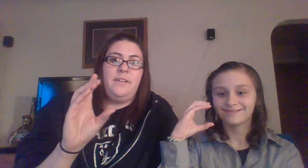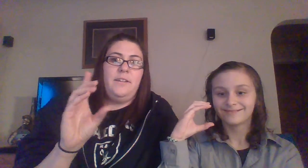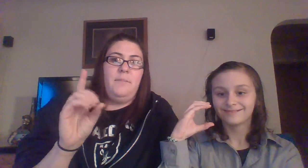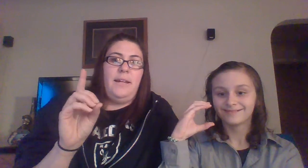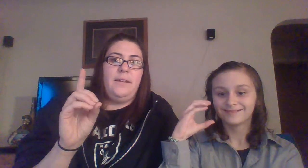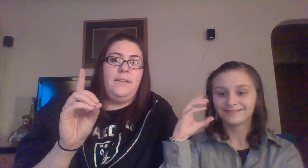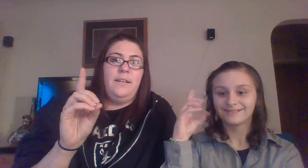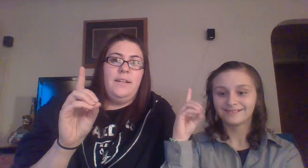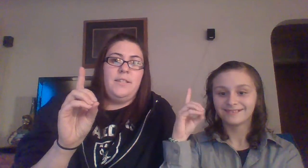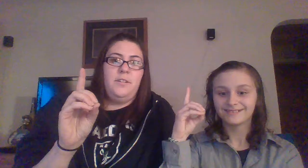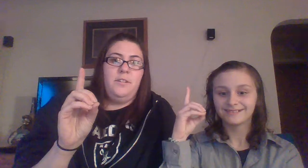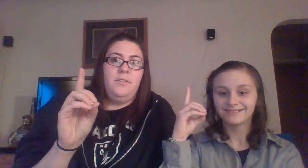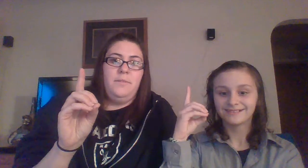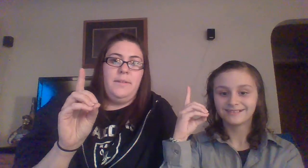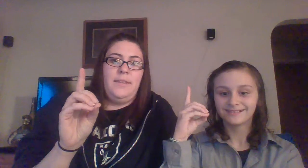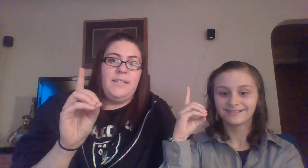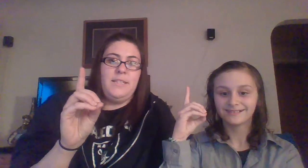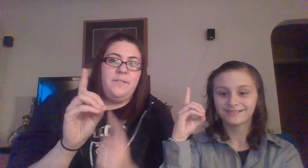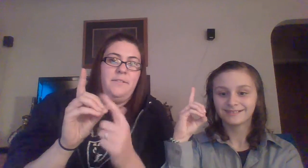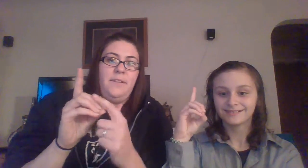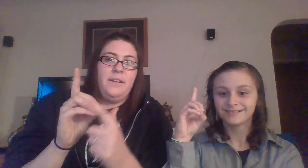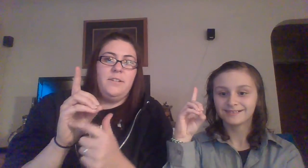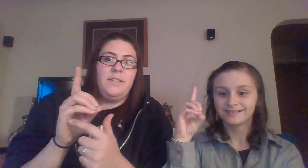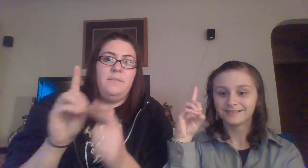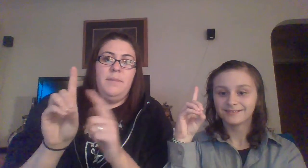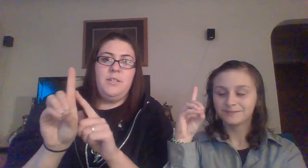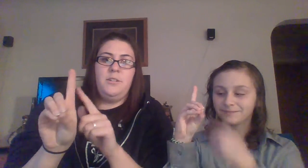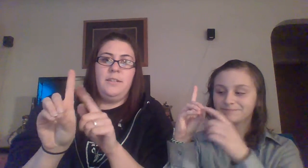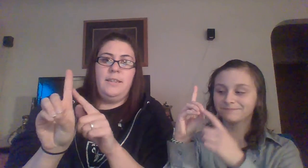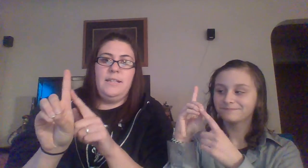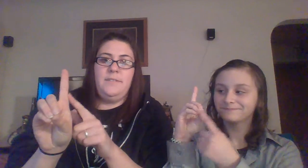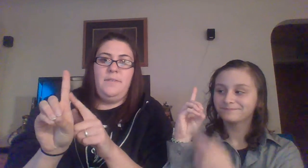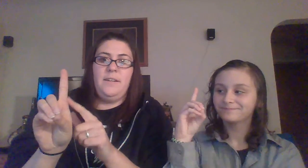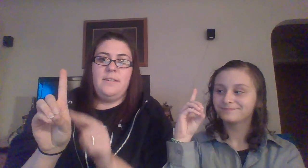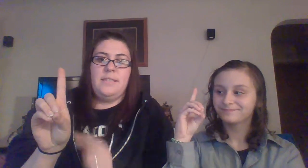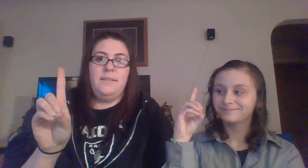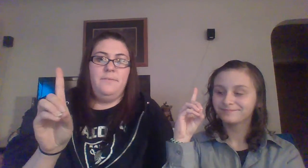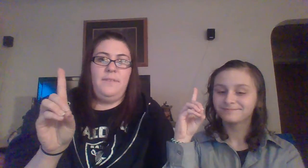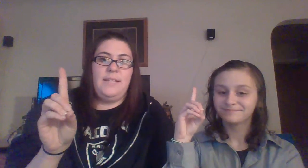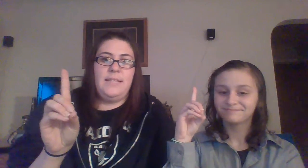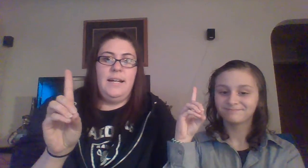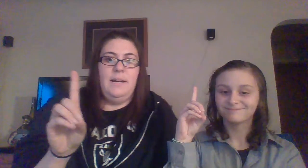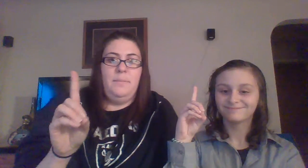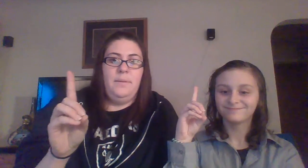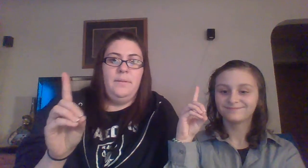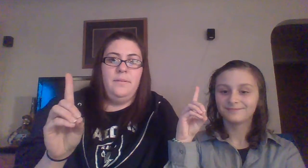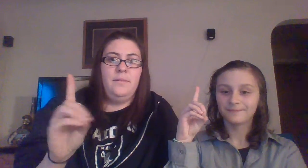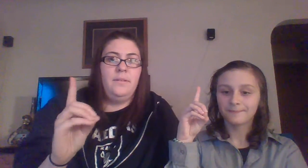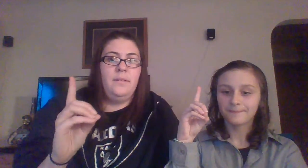gonna make a circle with these three fingers and make sure that this finger is faced up.